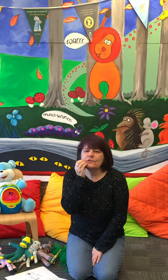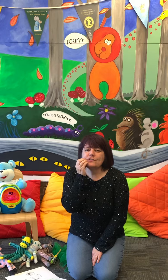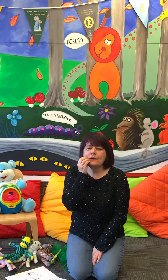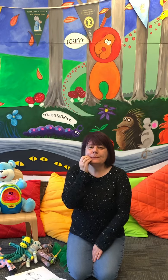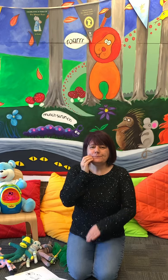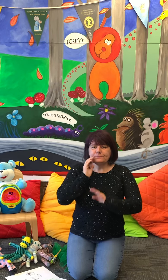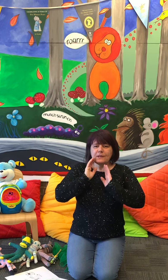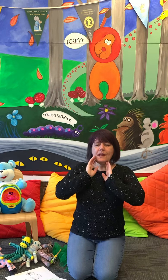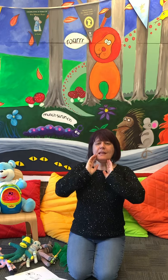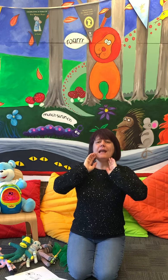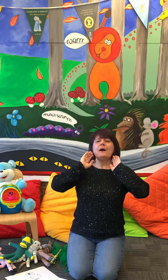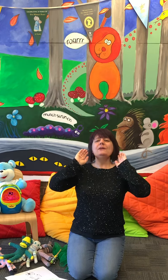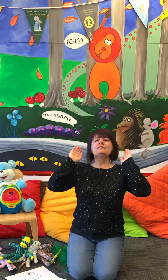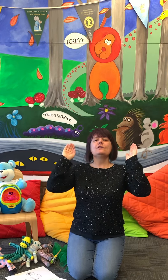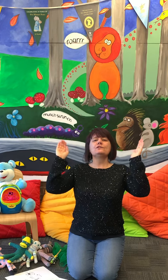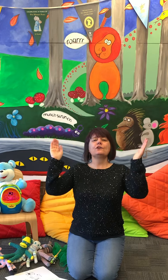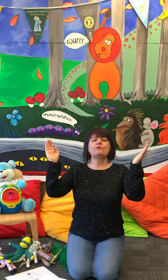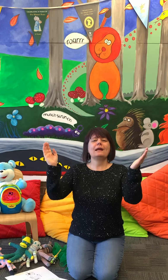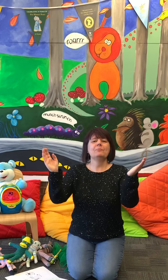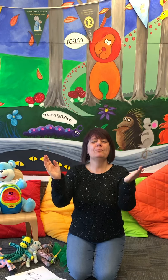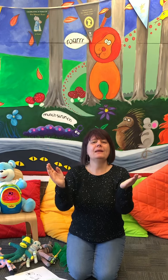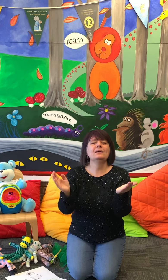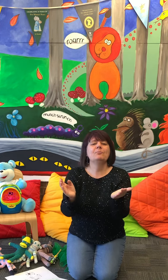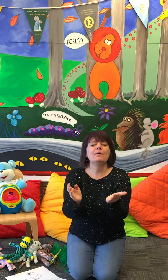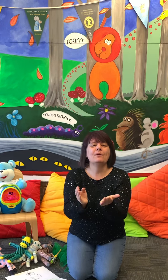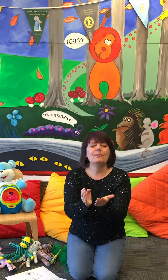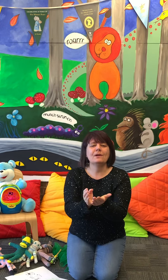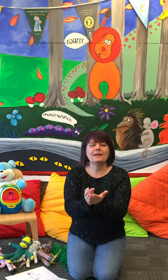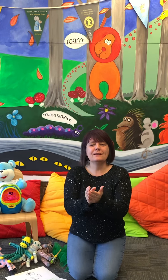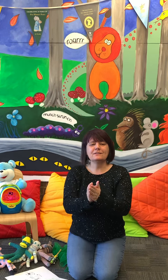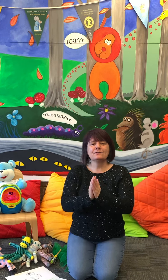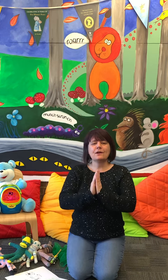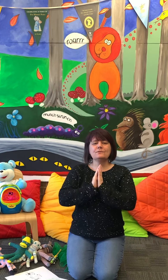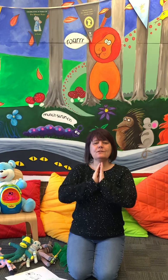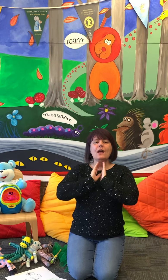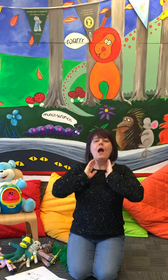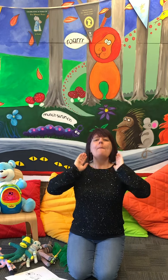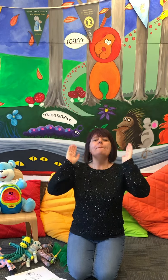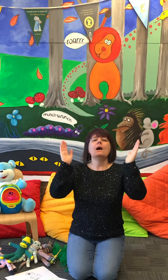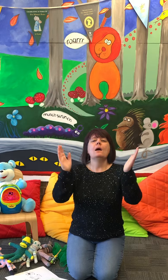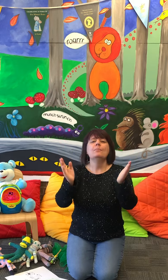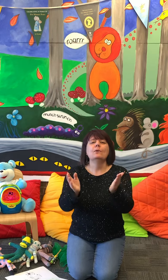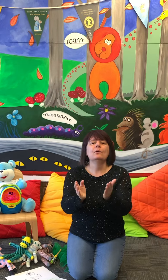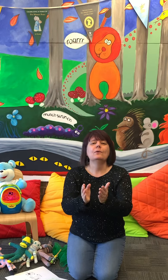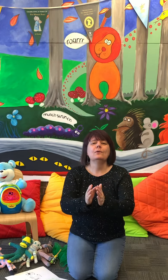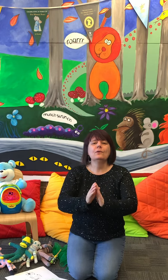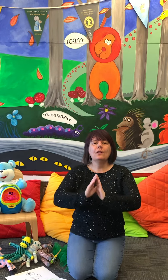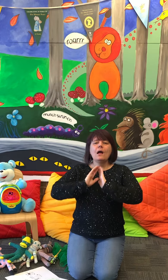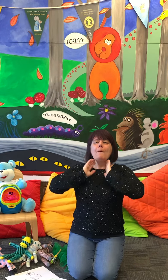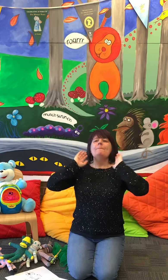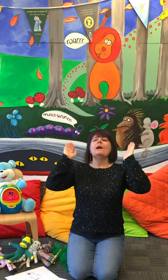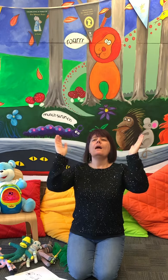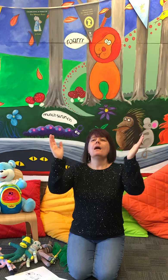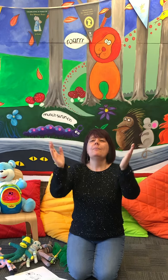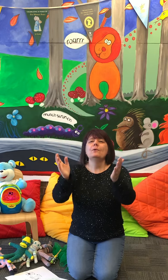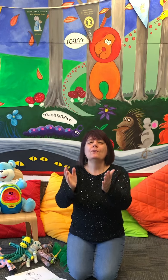soap. Now he's got a great big bubble in his throat. Bubble,